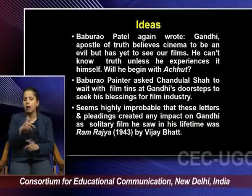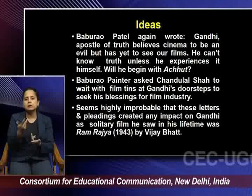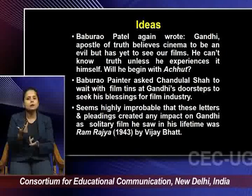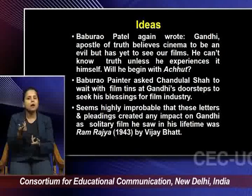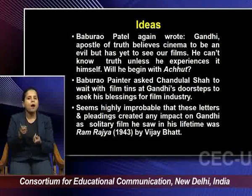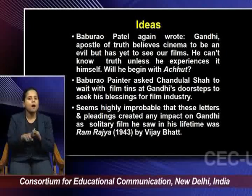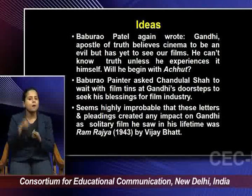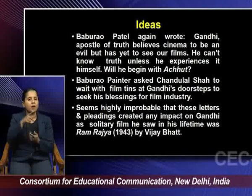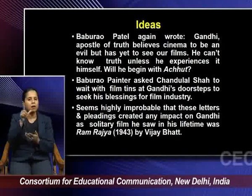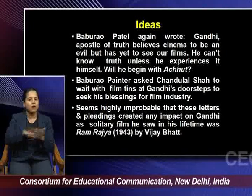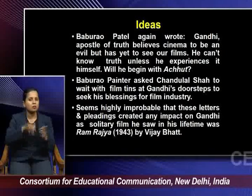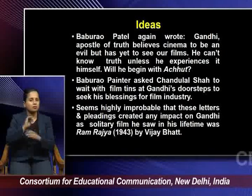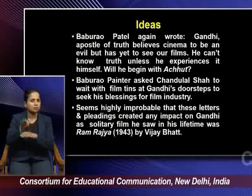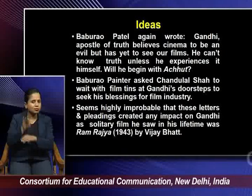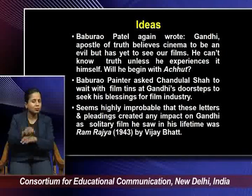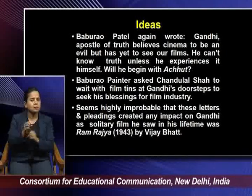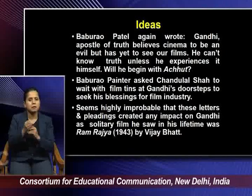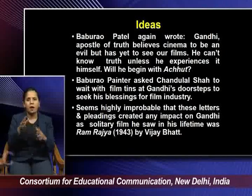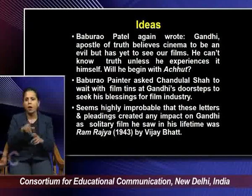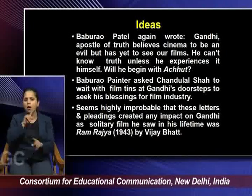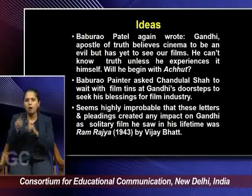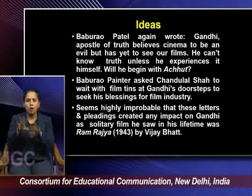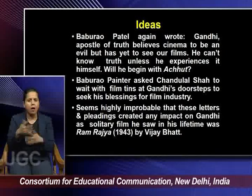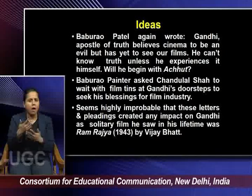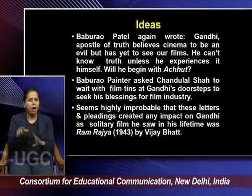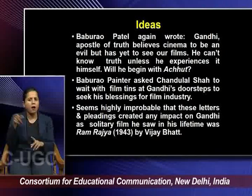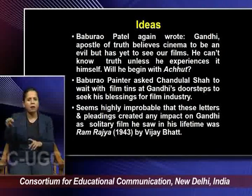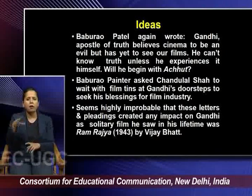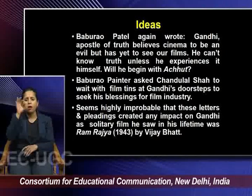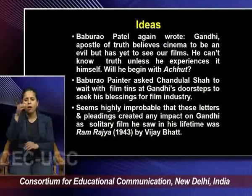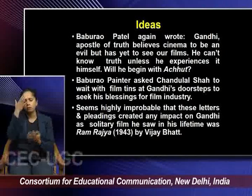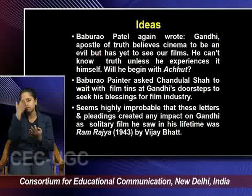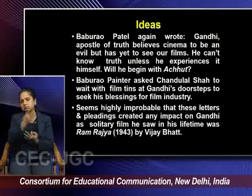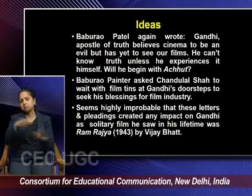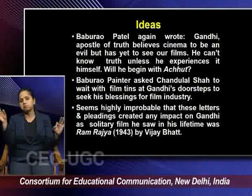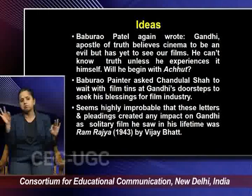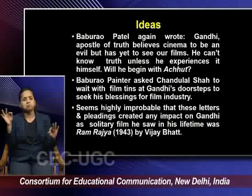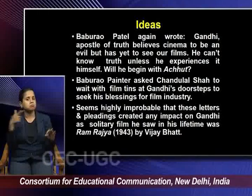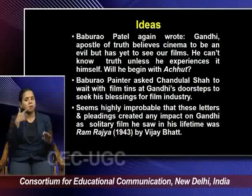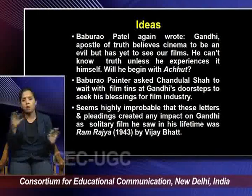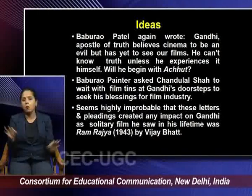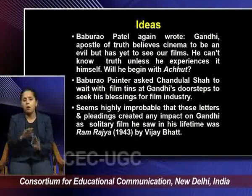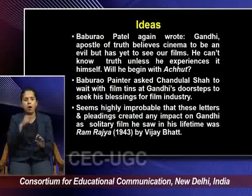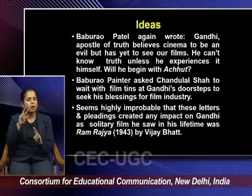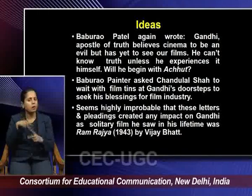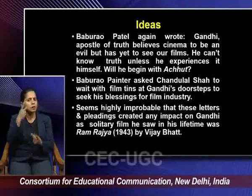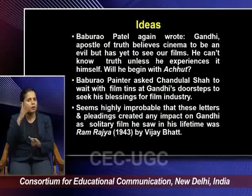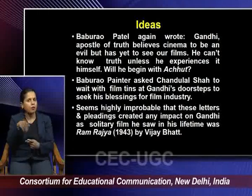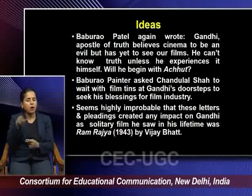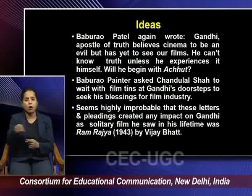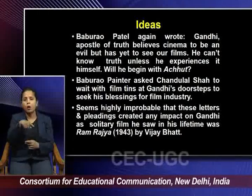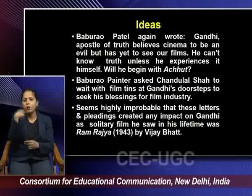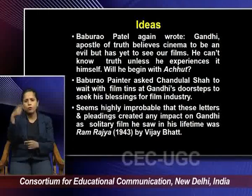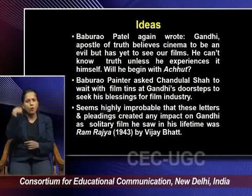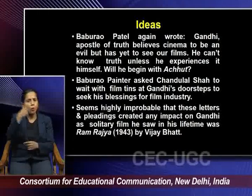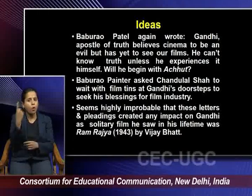that these letters or these kind of pleadings created any kind of impact on Gandhi, as it has been reported that the solitary film, or the